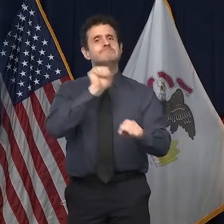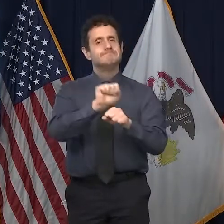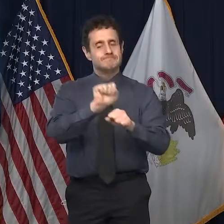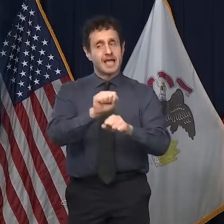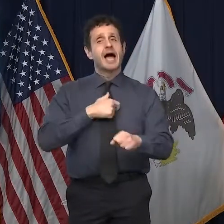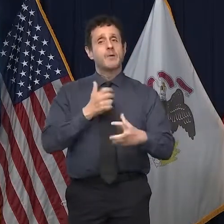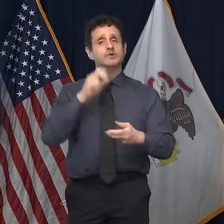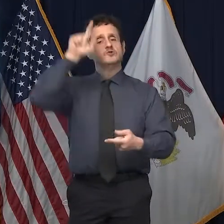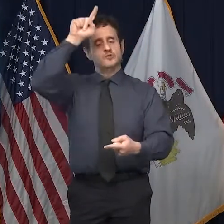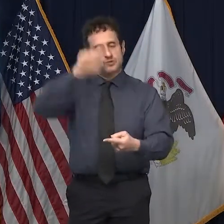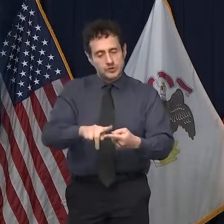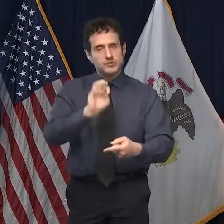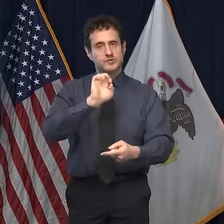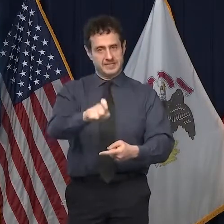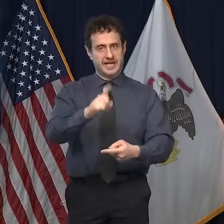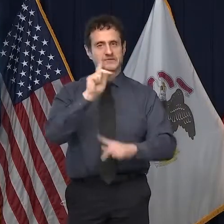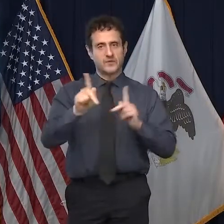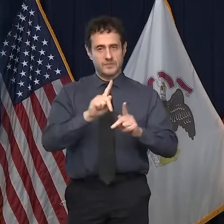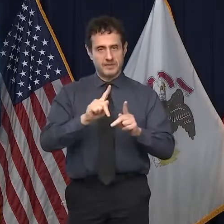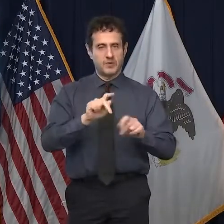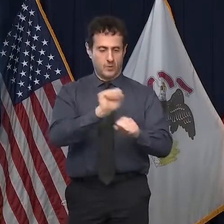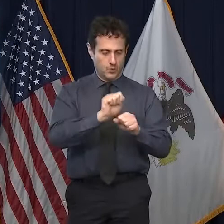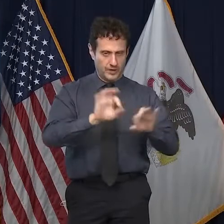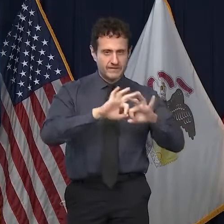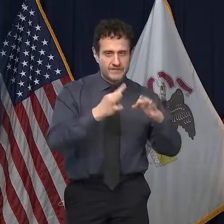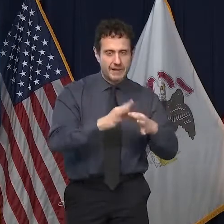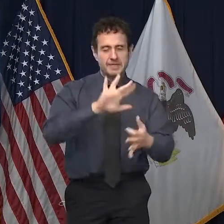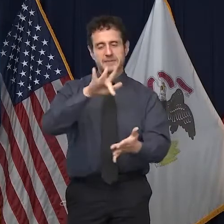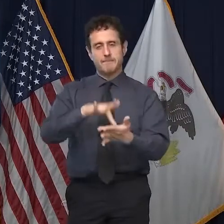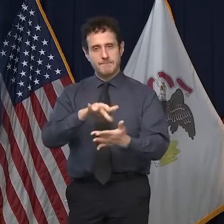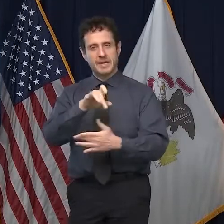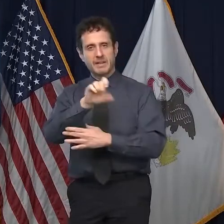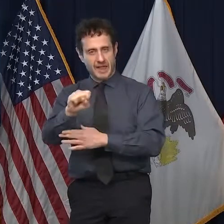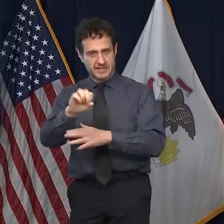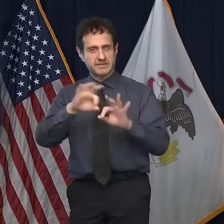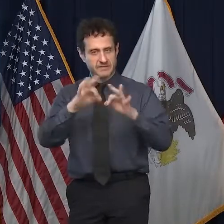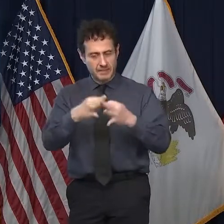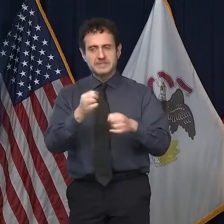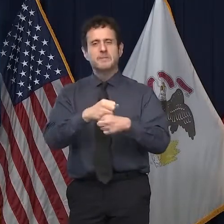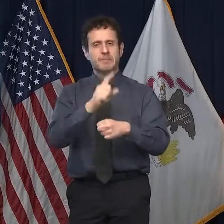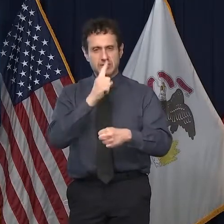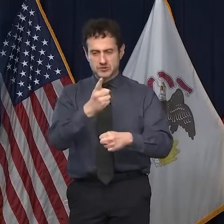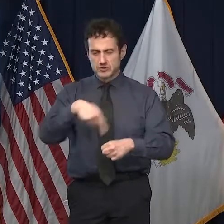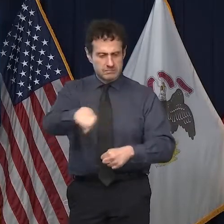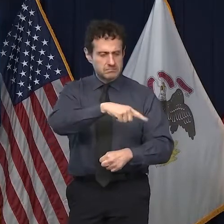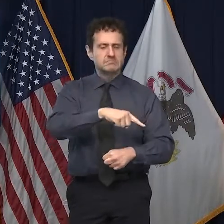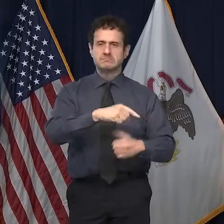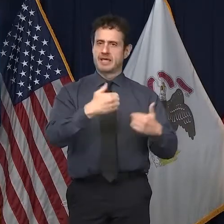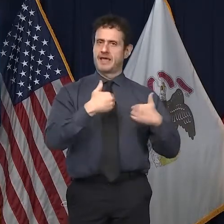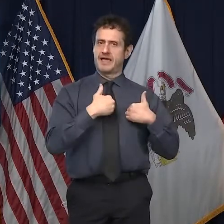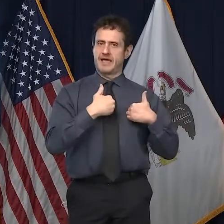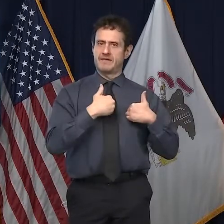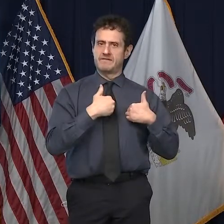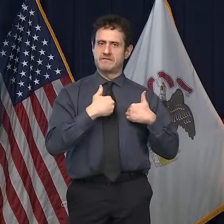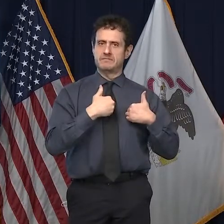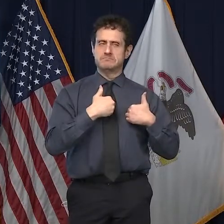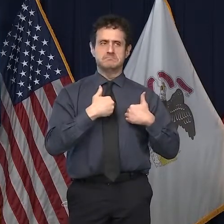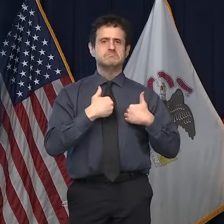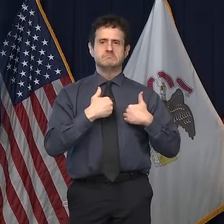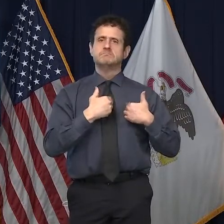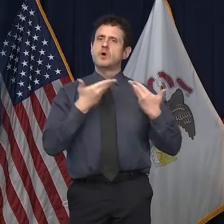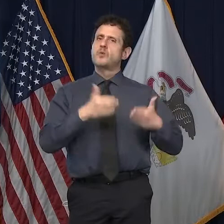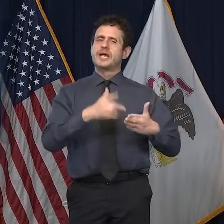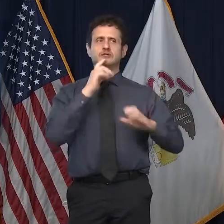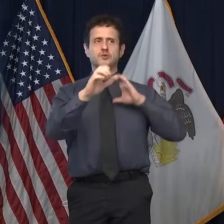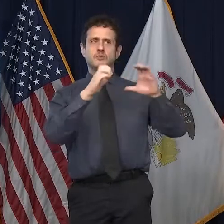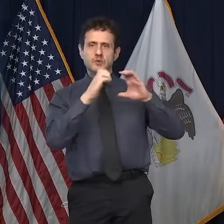My entire term in office, I've been fighting for middle class families, for making sure that our working families have a voice in Springfield